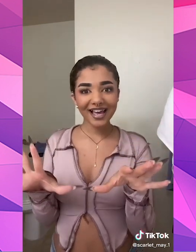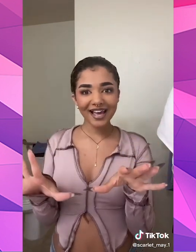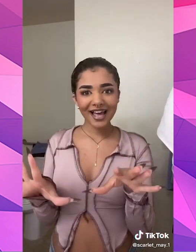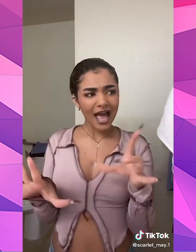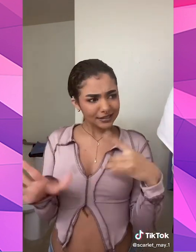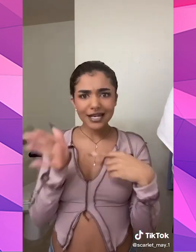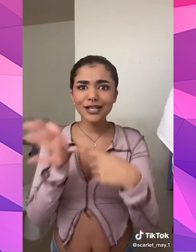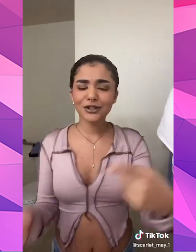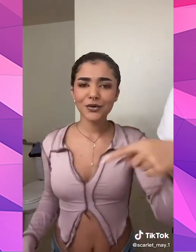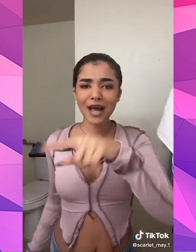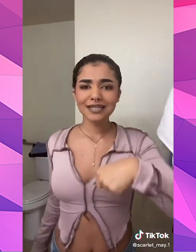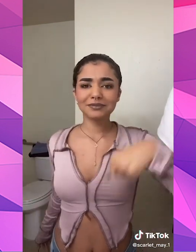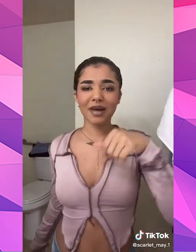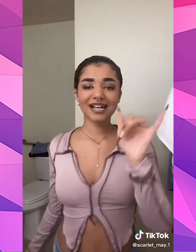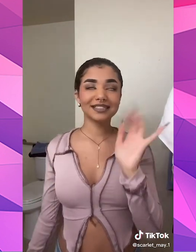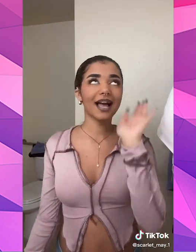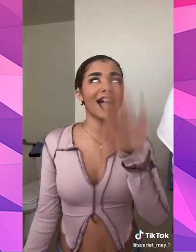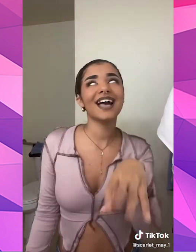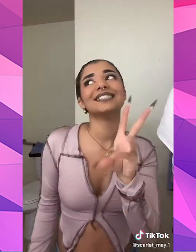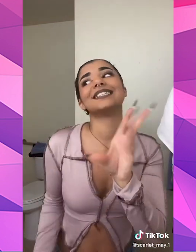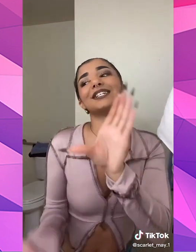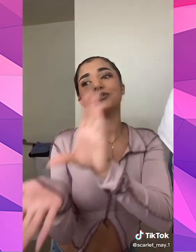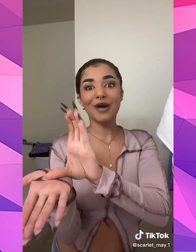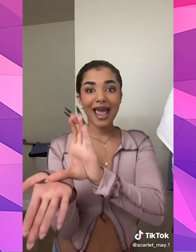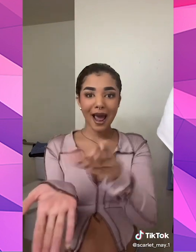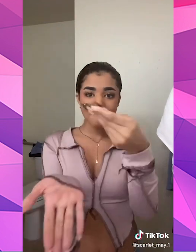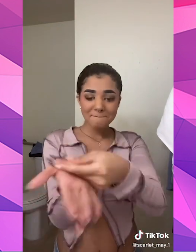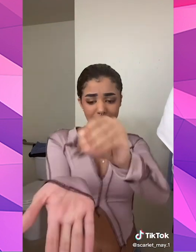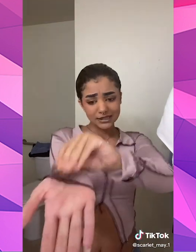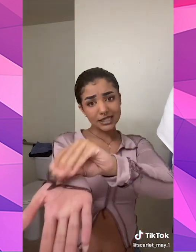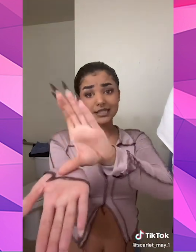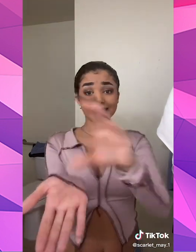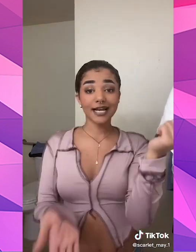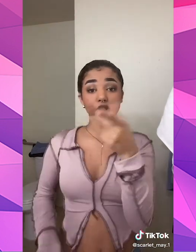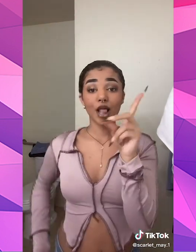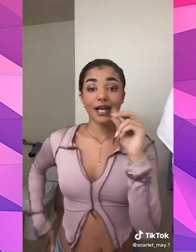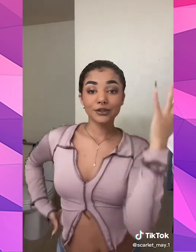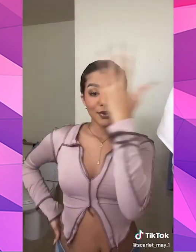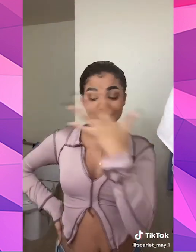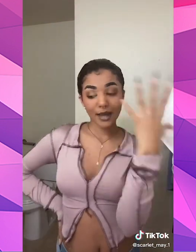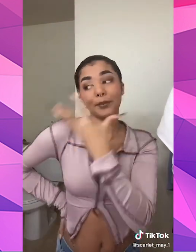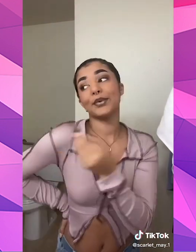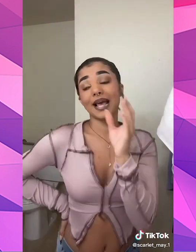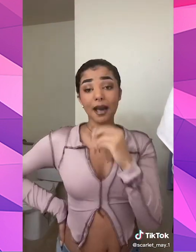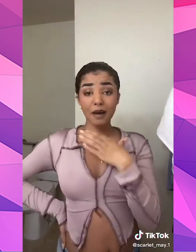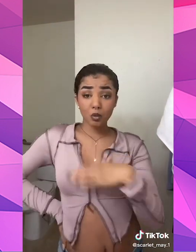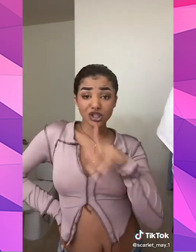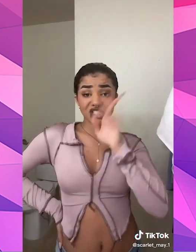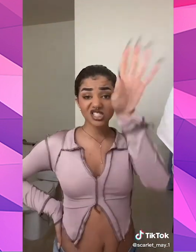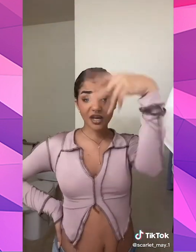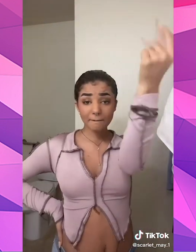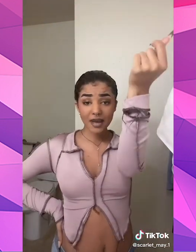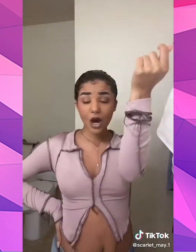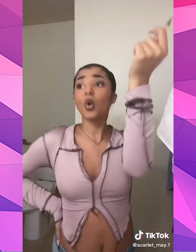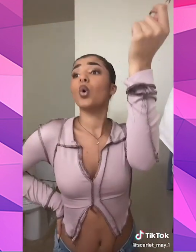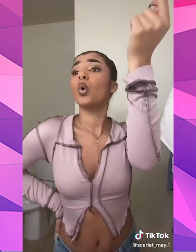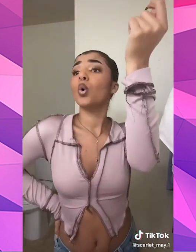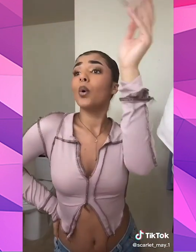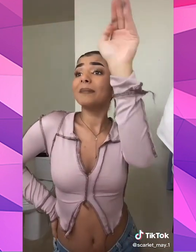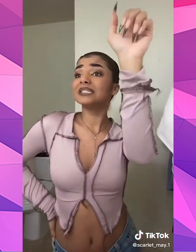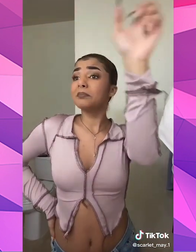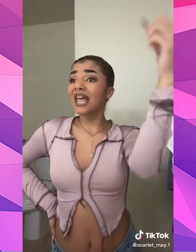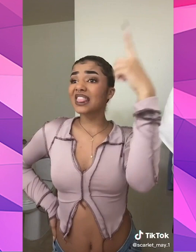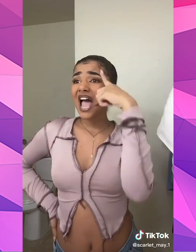wait Did I show you guys his bag? It's like six grand Money's in his hand All I do is look pretty And my wish is his command Ooh